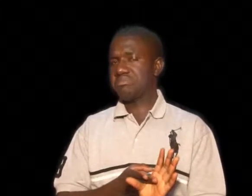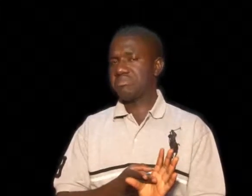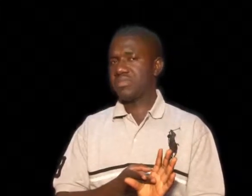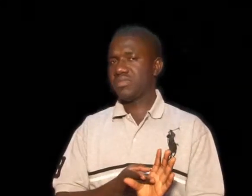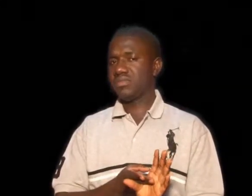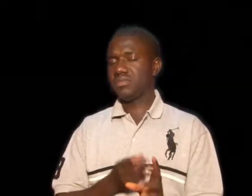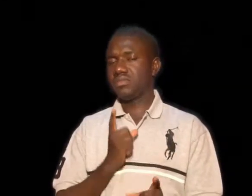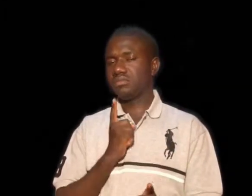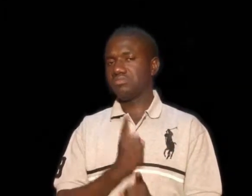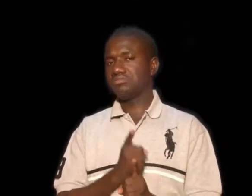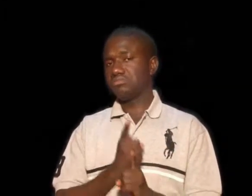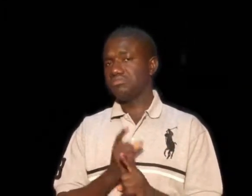handicapped,